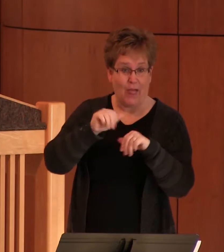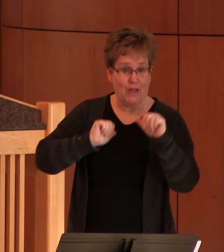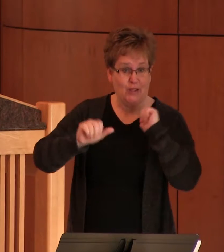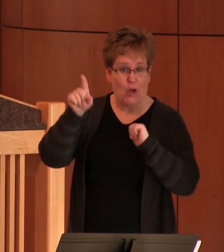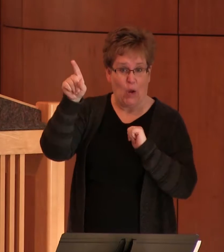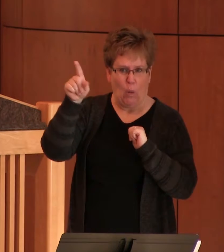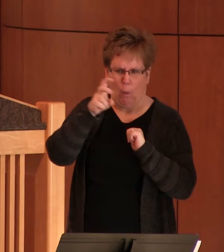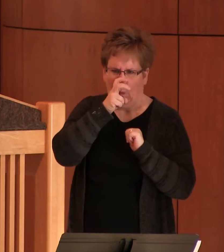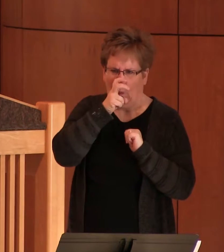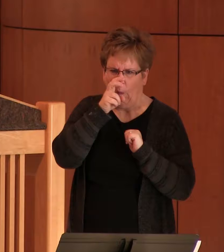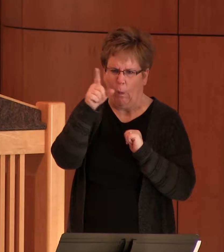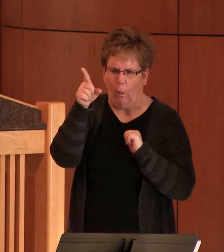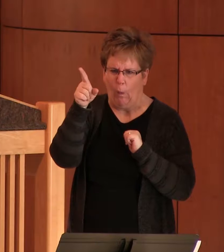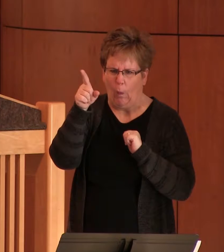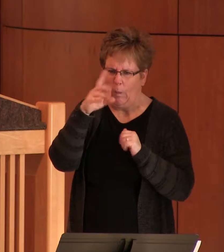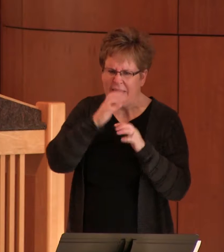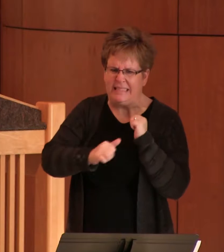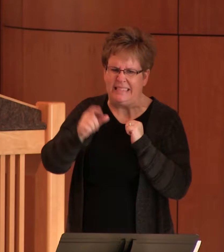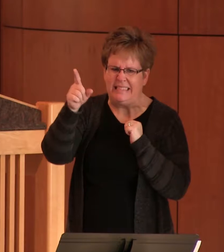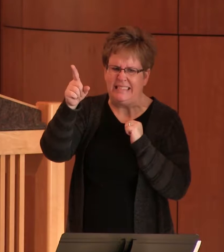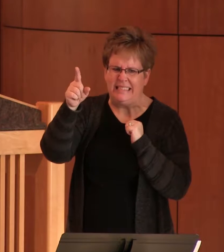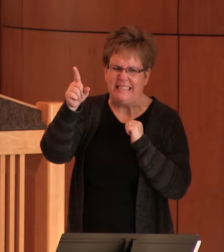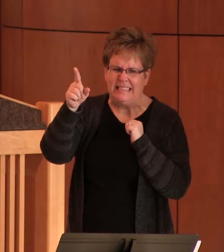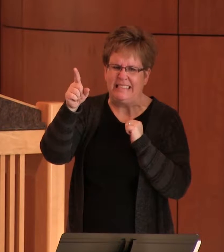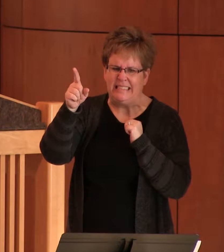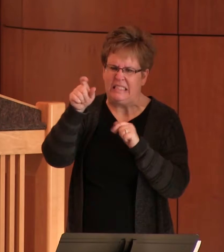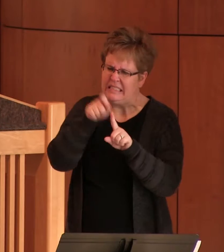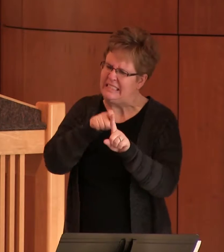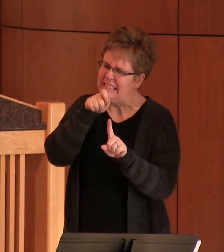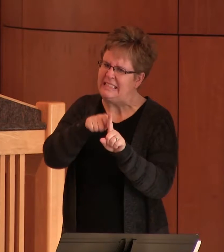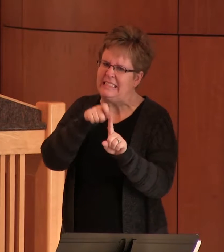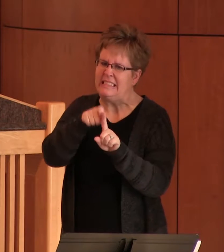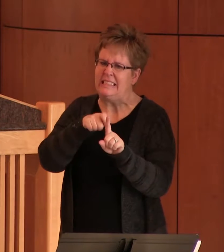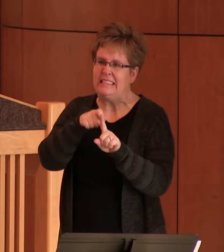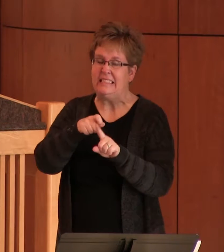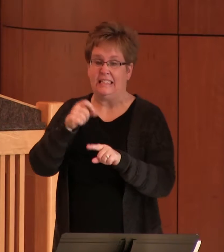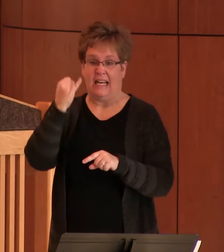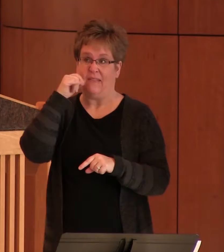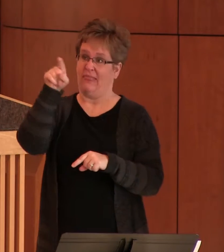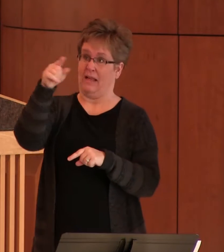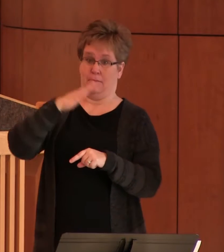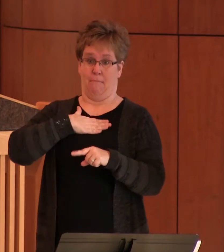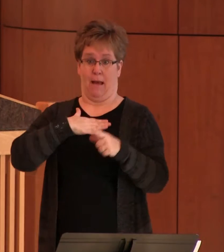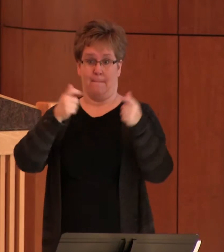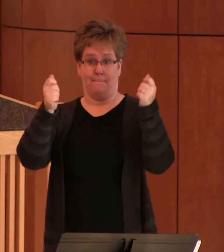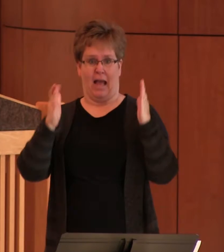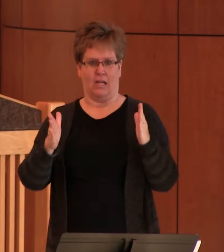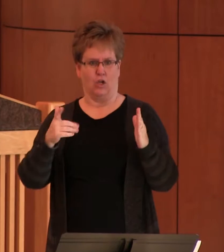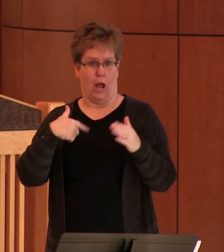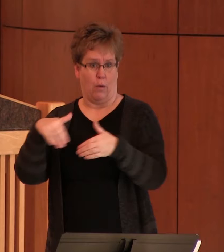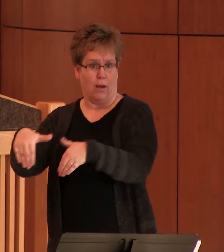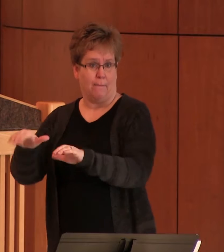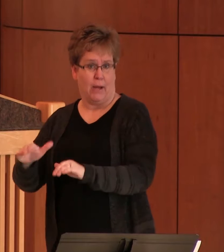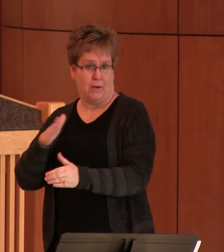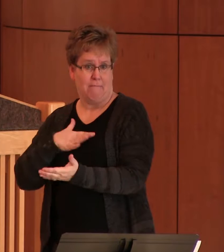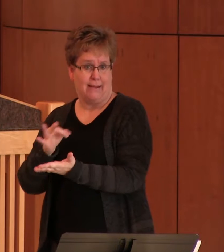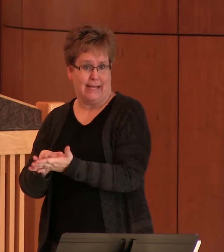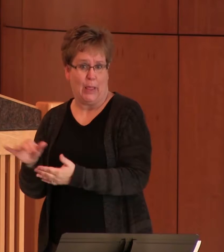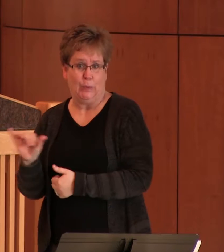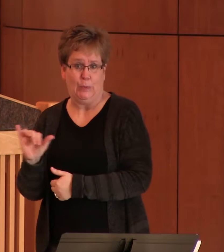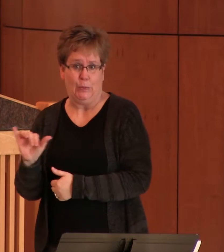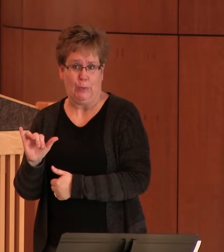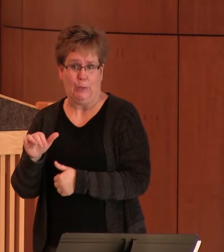I'm pretty sure that I am bearing my talent. I'd much rather do that than step in front of